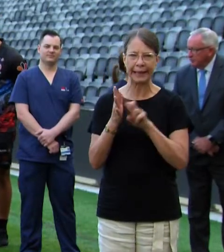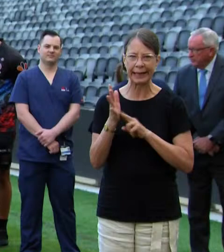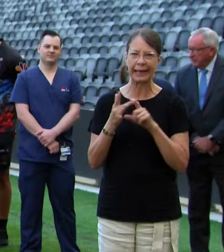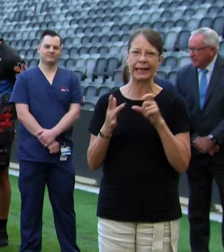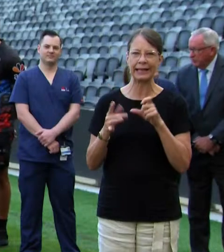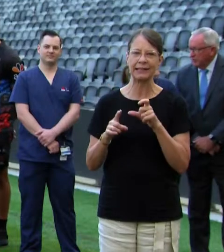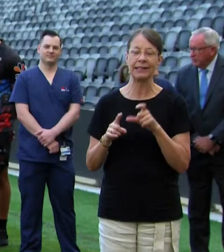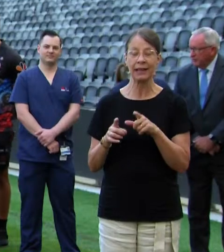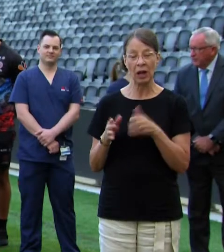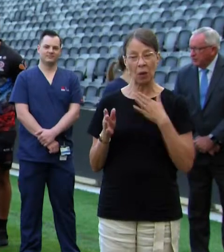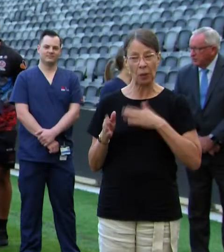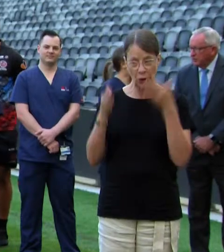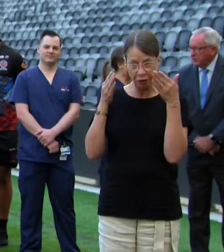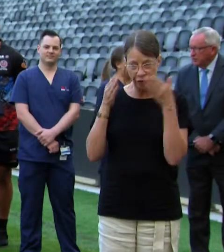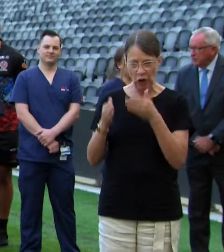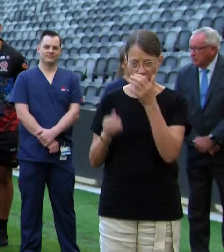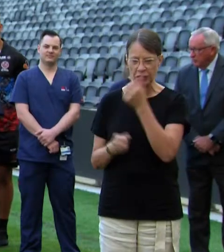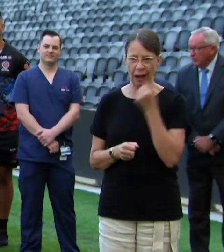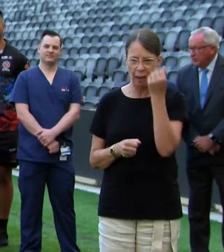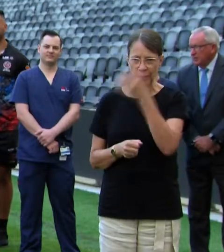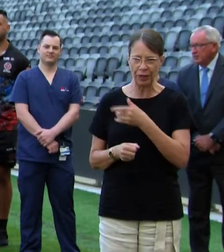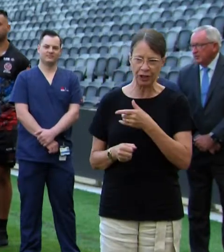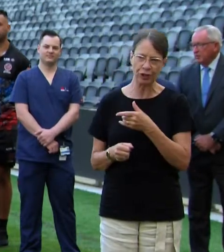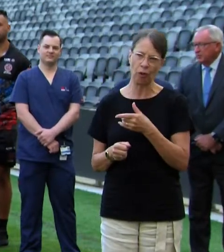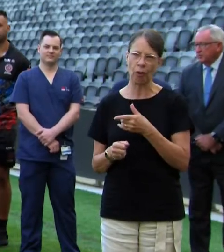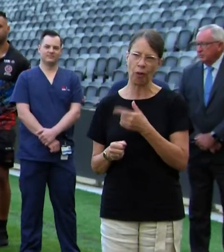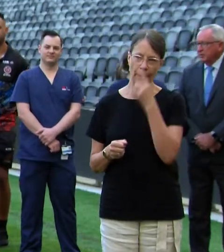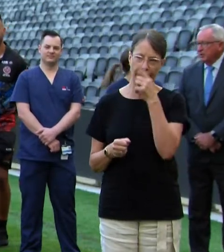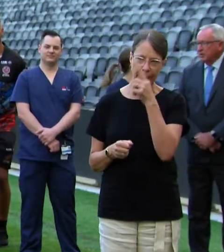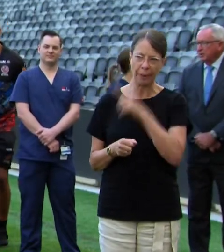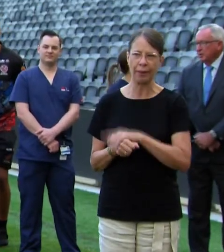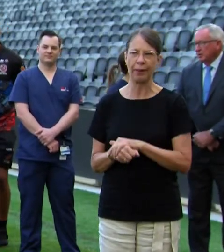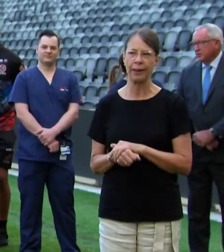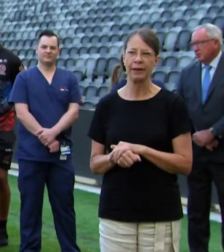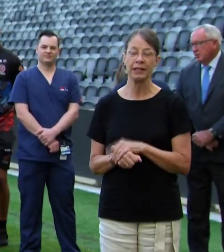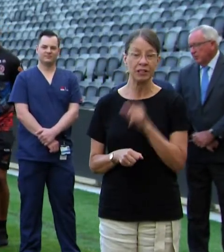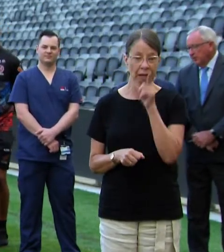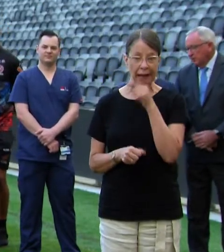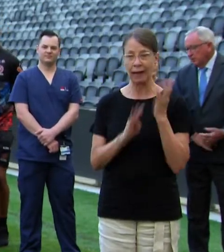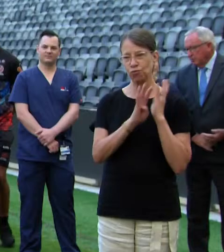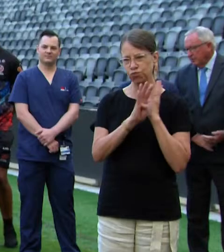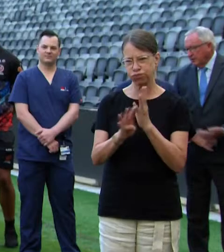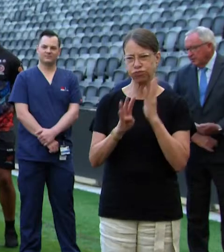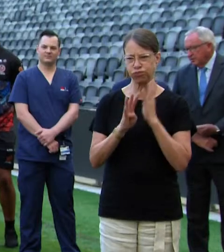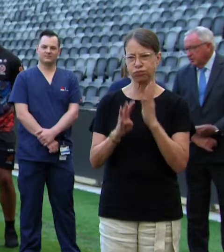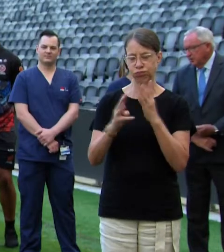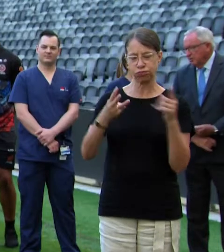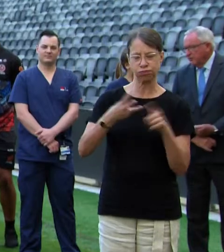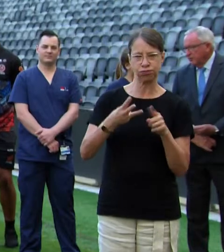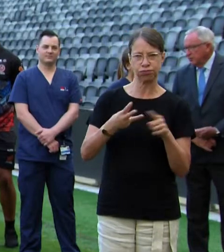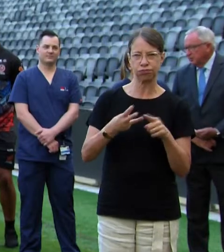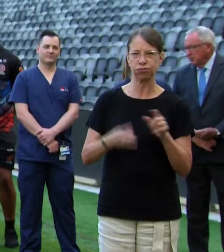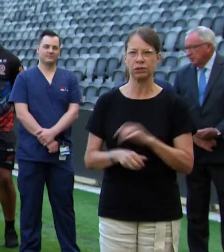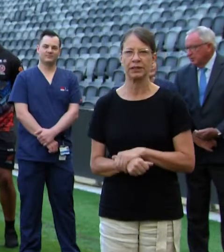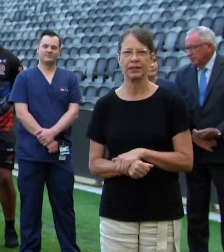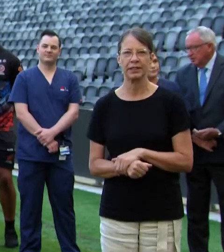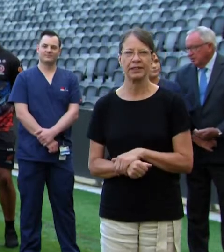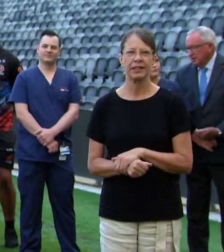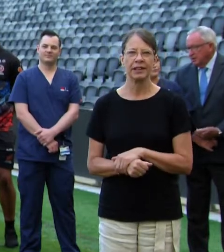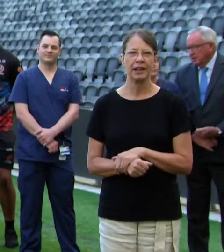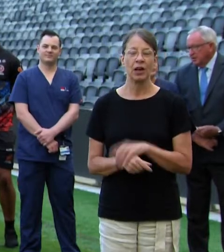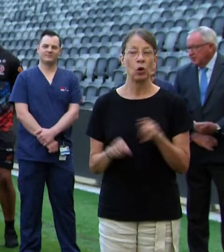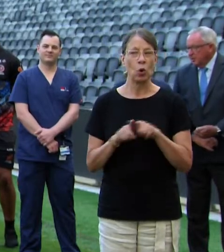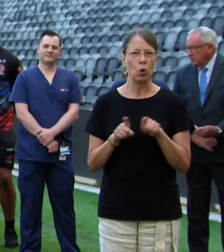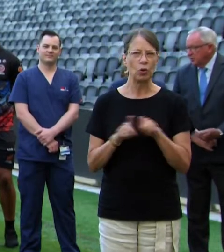which Minister Franklin will speak to, with pop-up clinics right across the state. And we're currently in the throes of